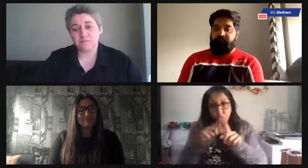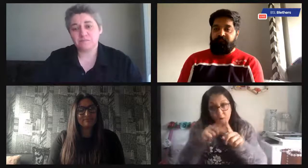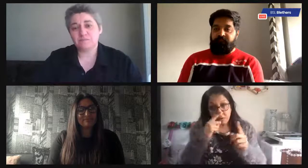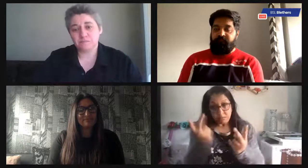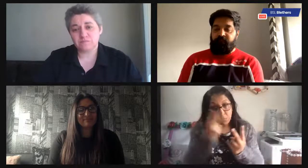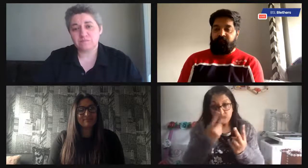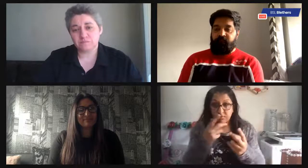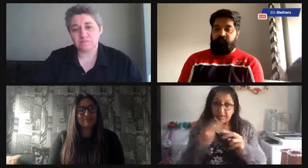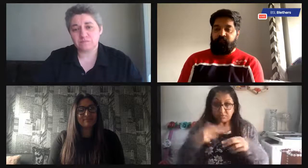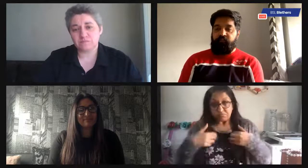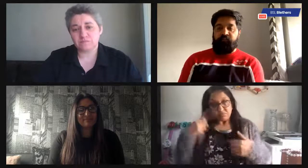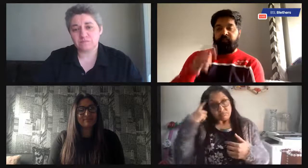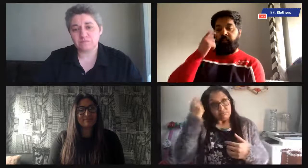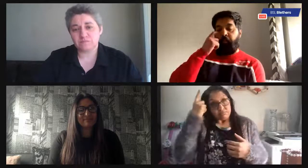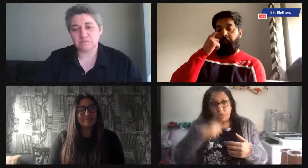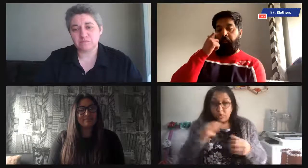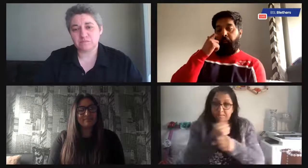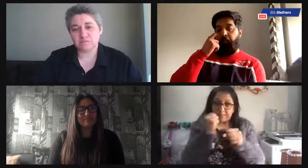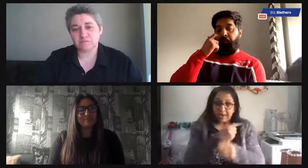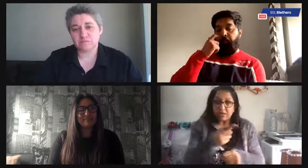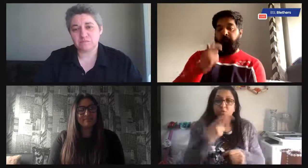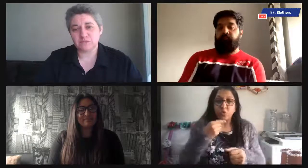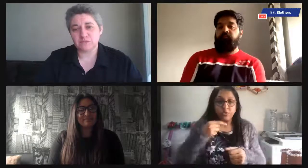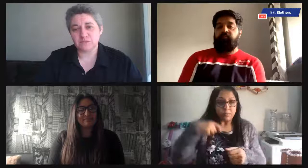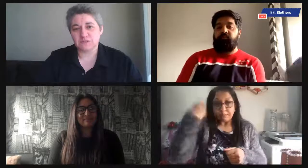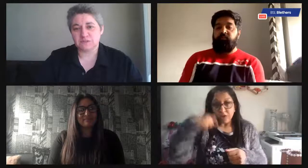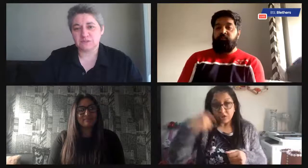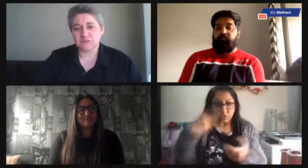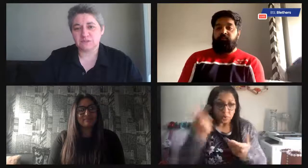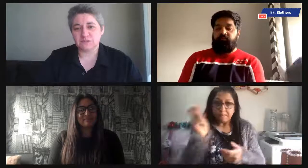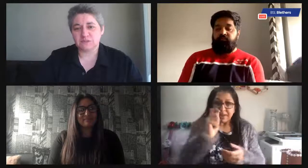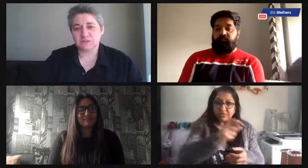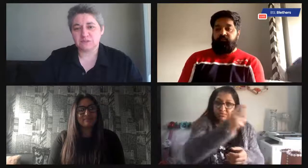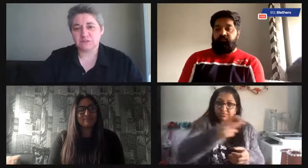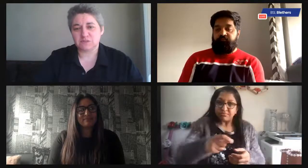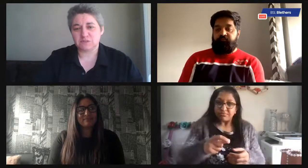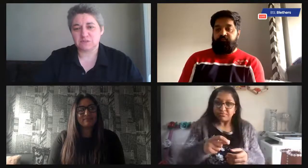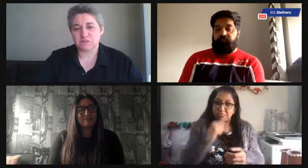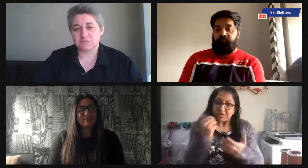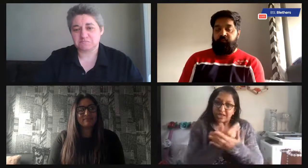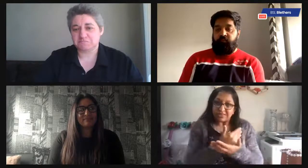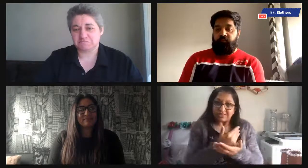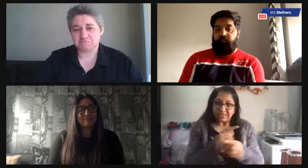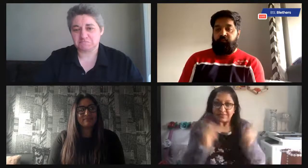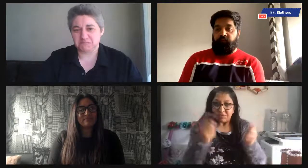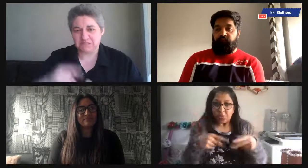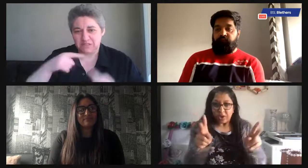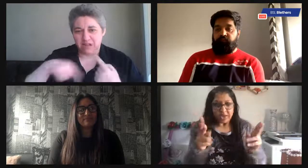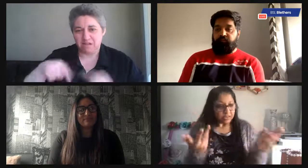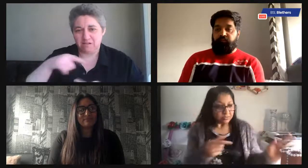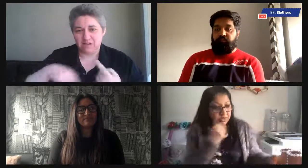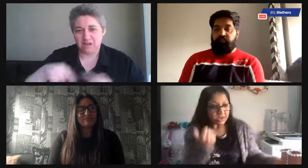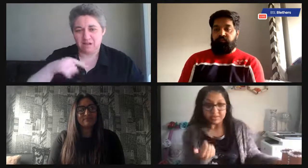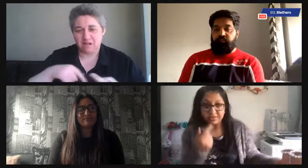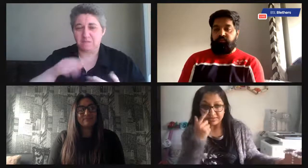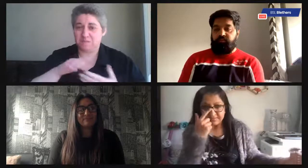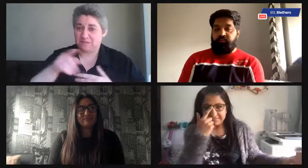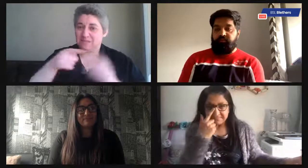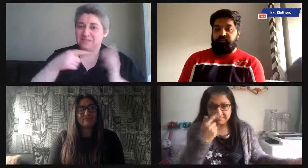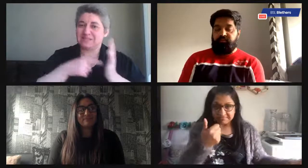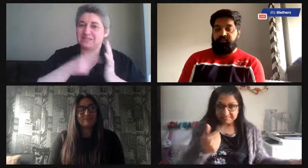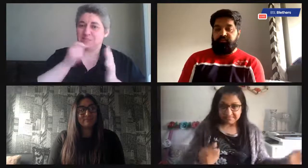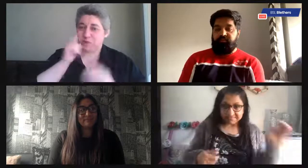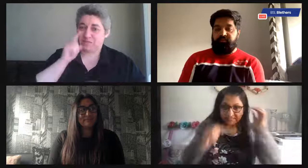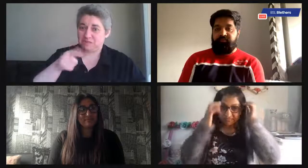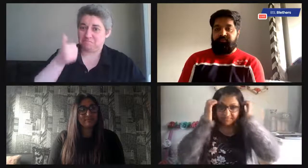that are lying around the home. And then you can maybe, put some paint on it, or you could even draw diagrams